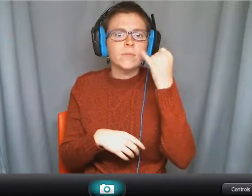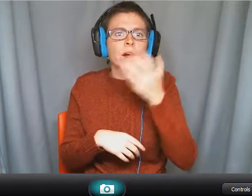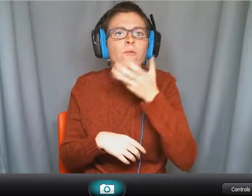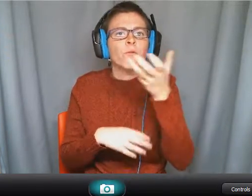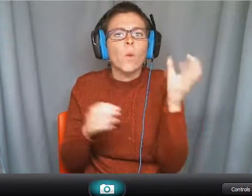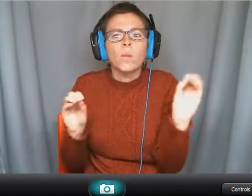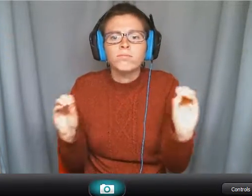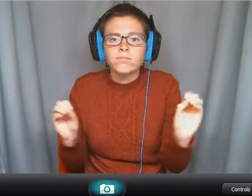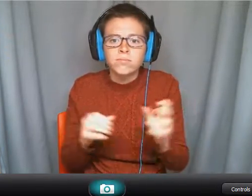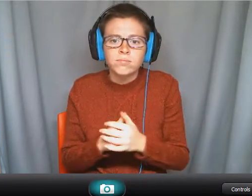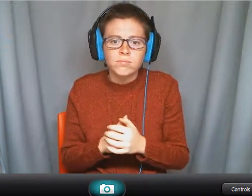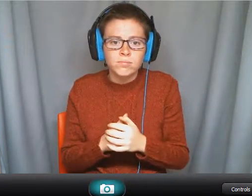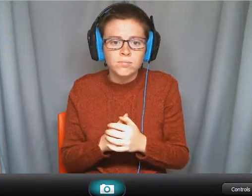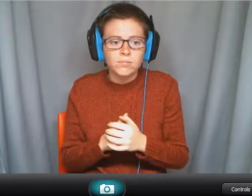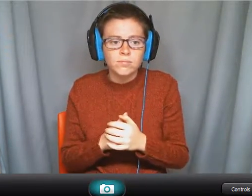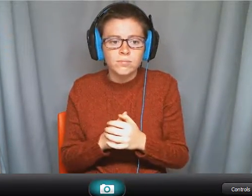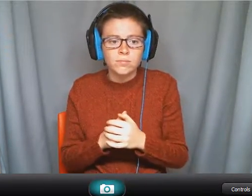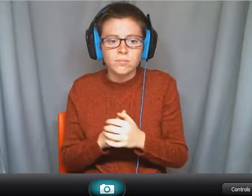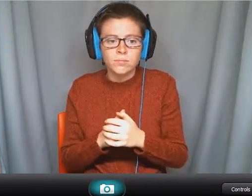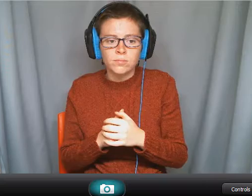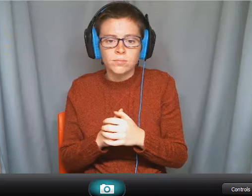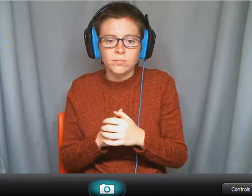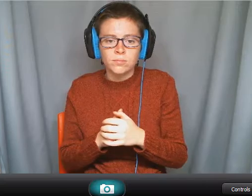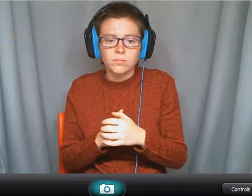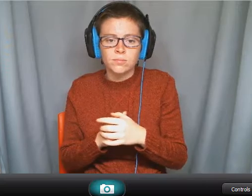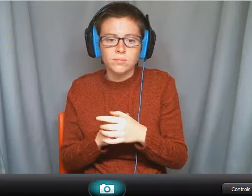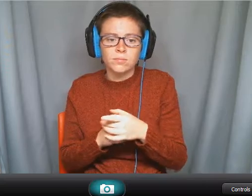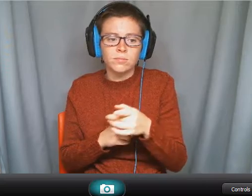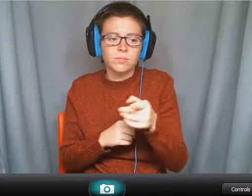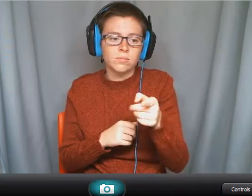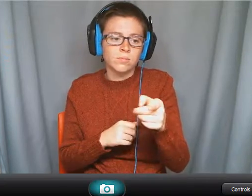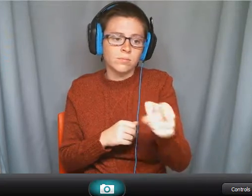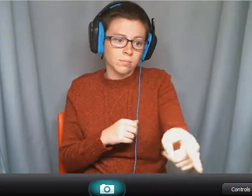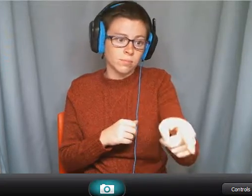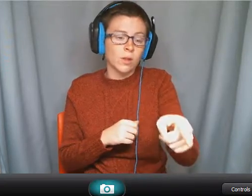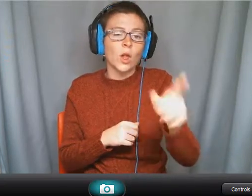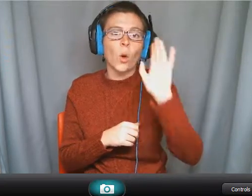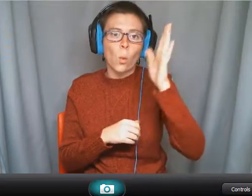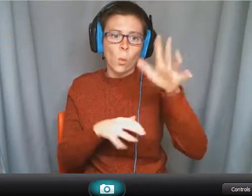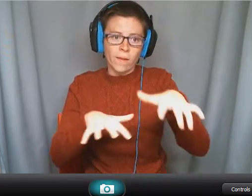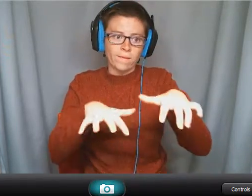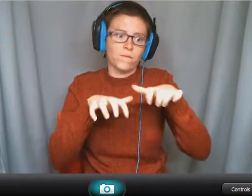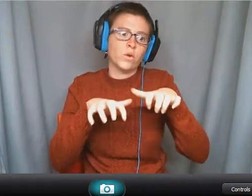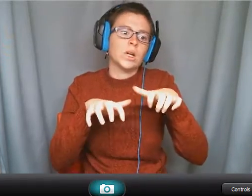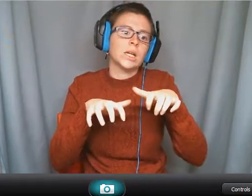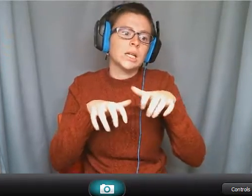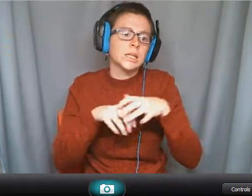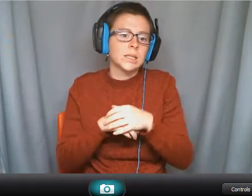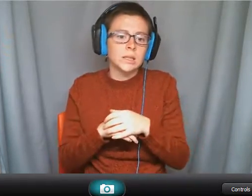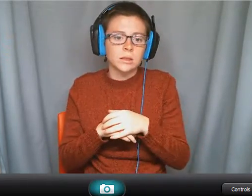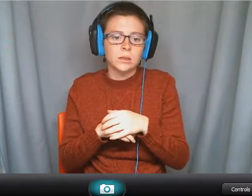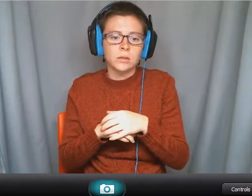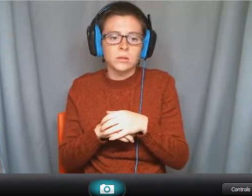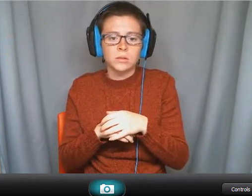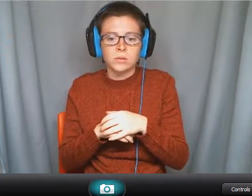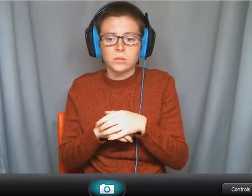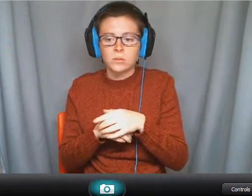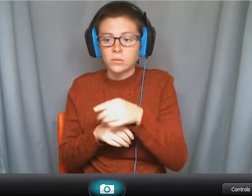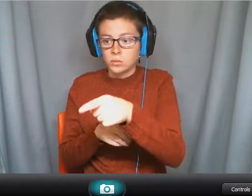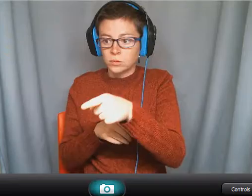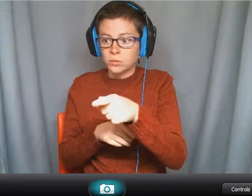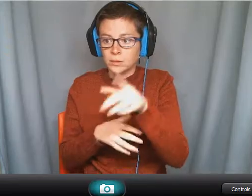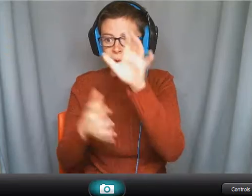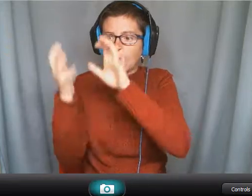Clouds. Clouds is another type of weather, isn't it? Okay. What's inside all those clouds? What